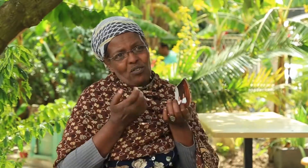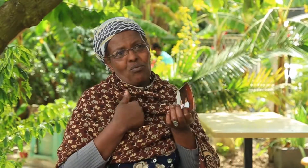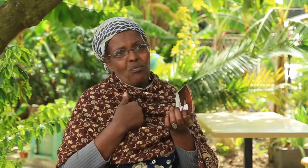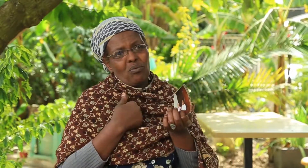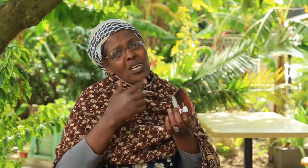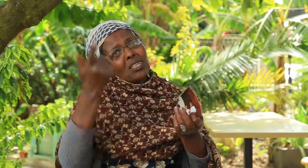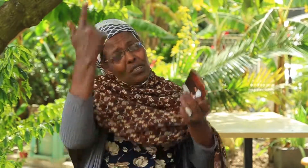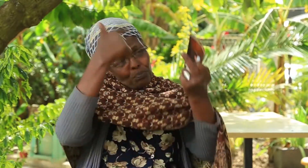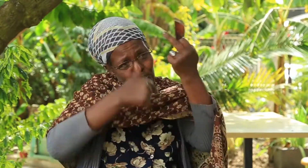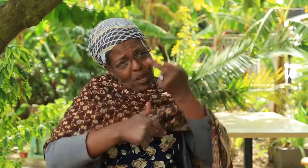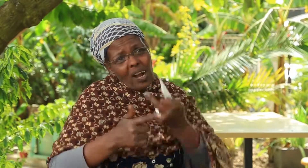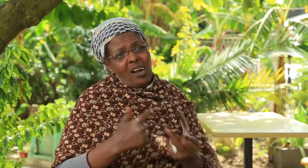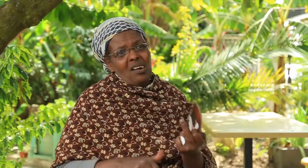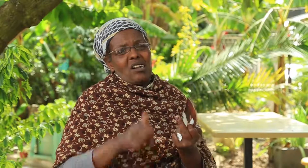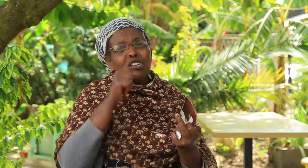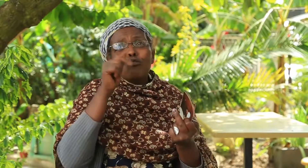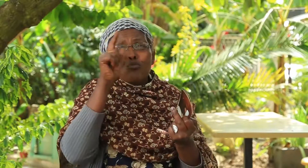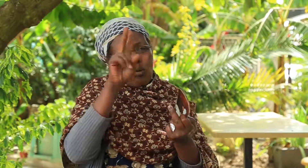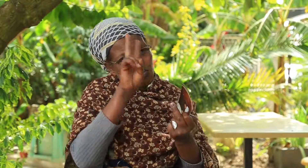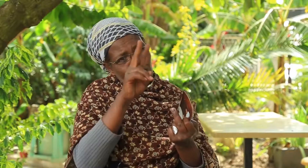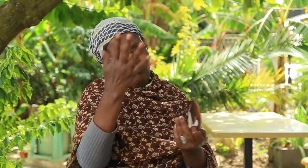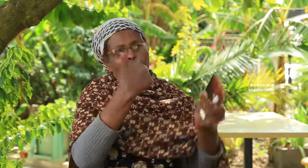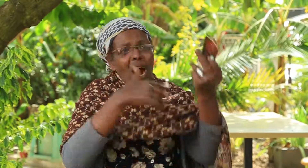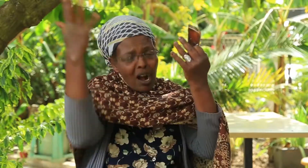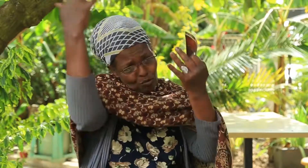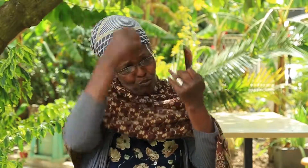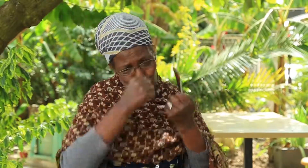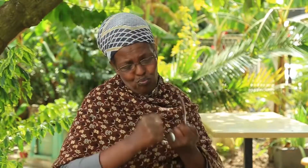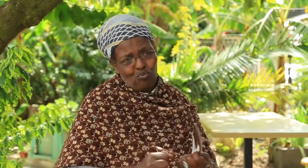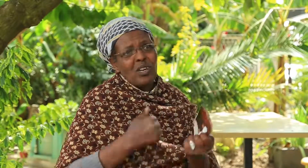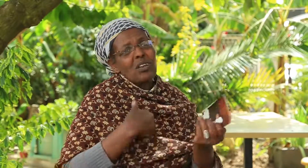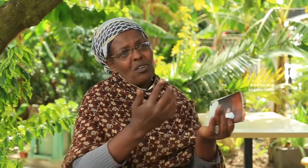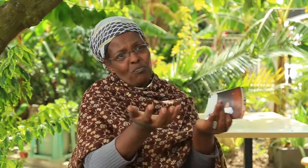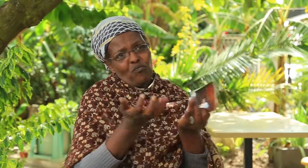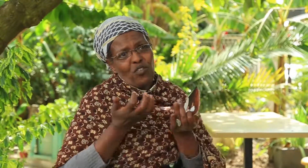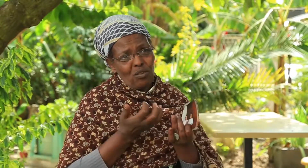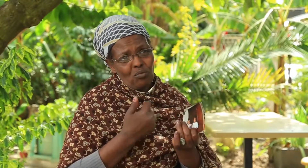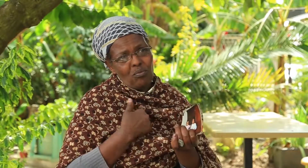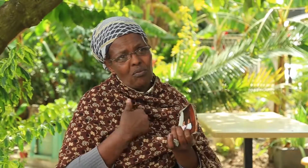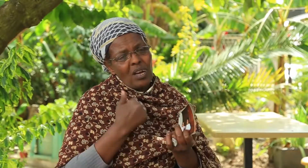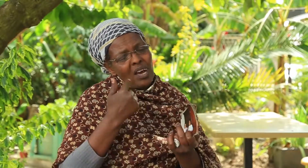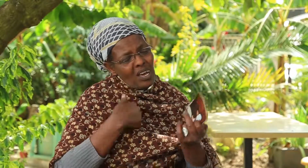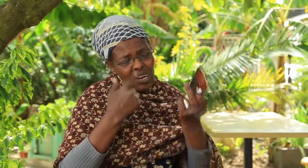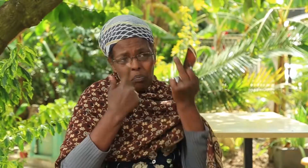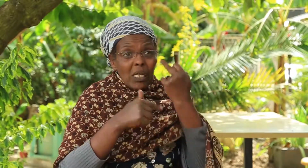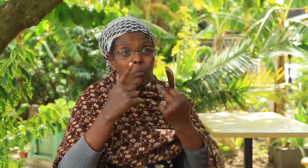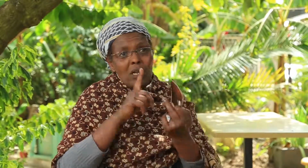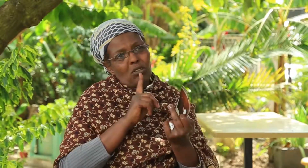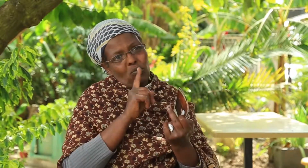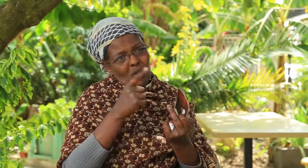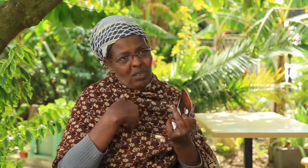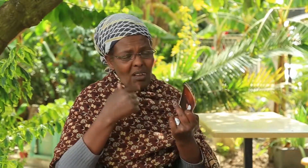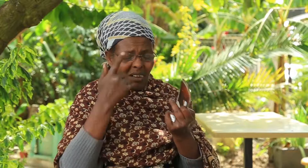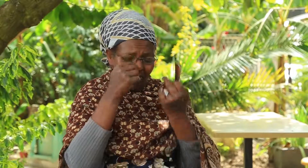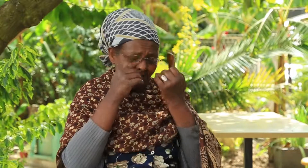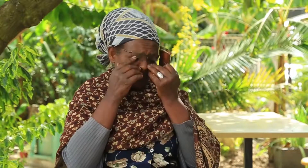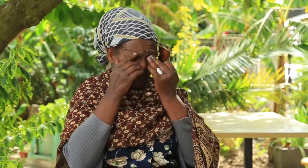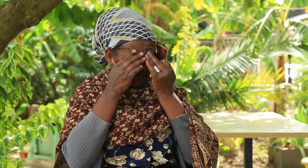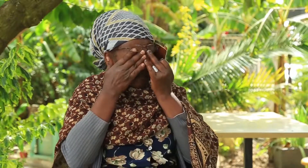troubled. Please, my children, come and see me. I just want to see them. I wanted my children.